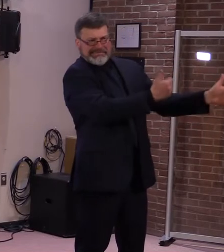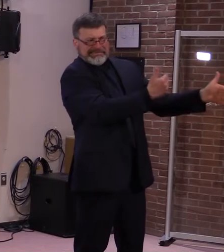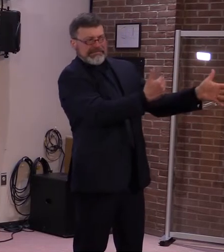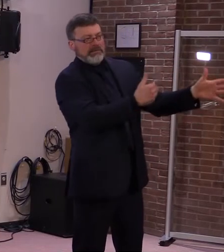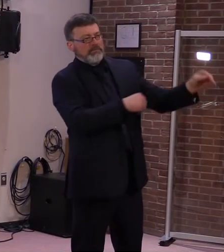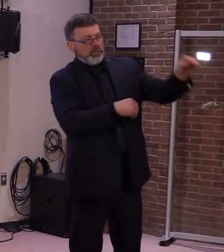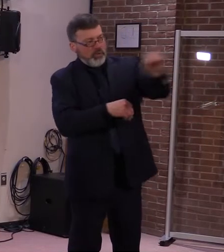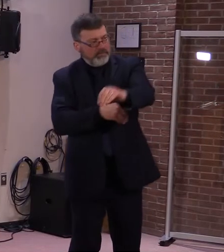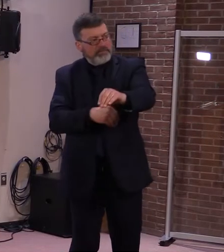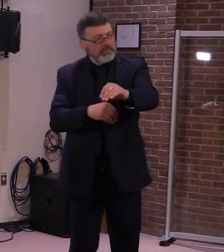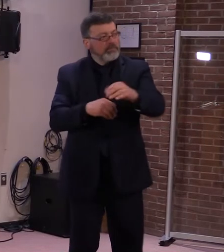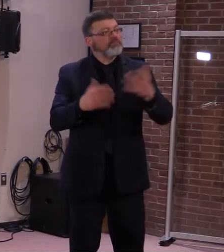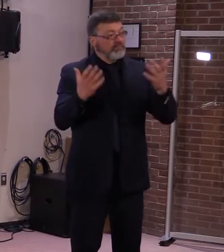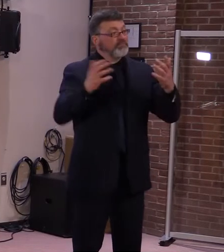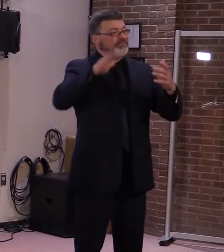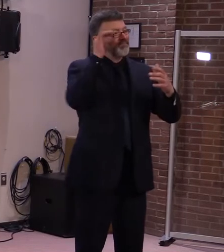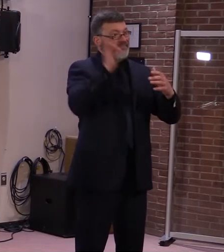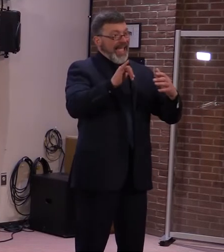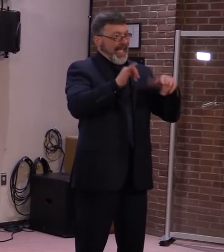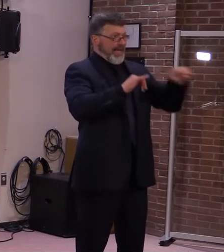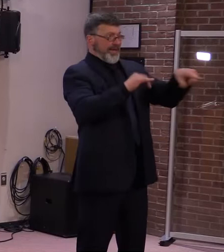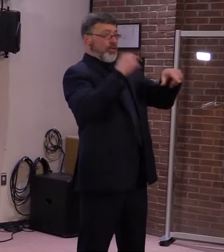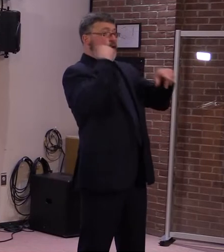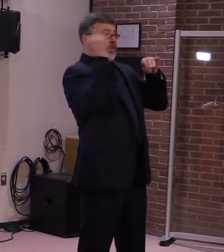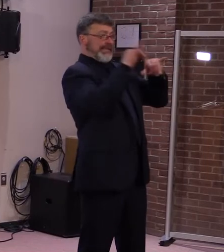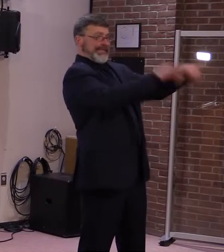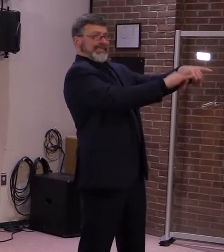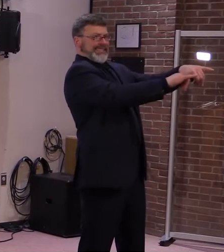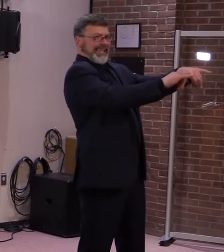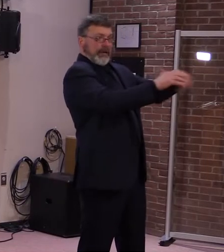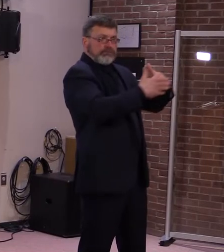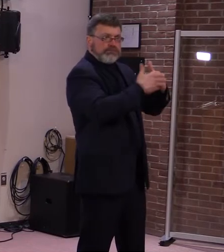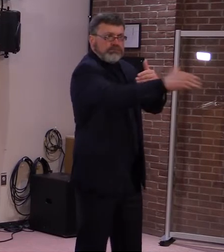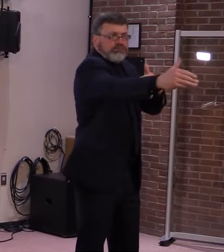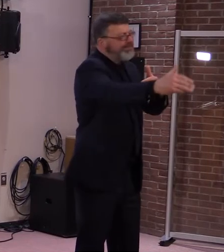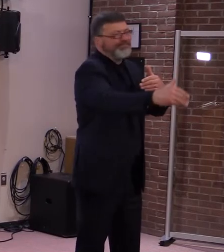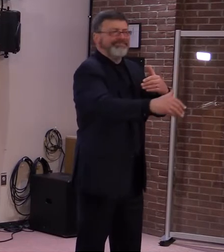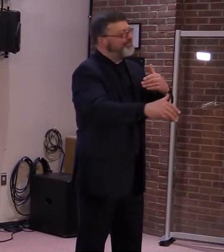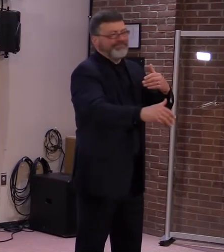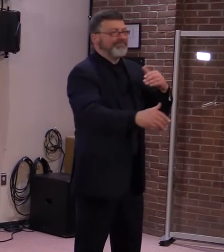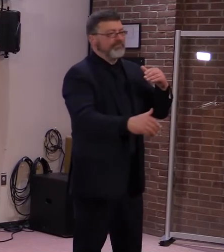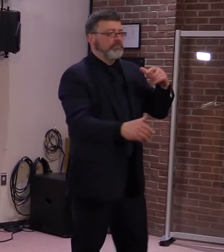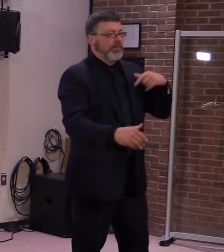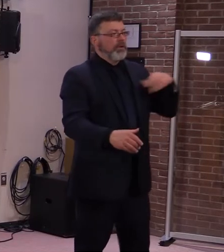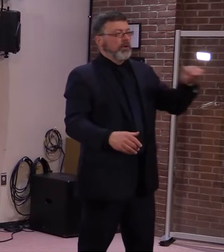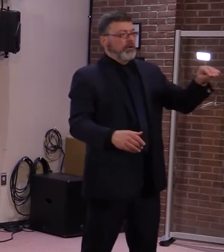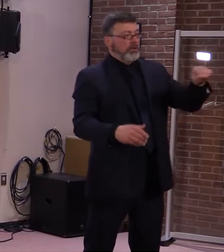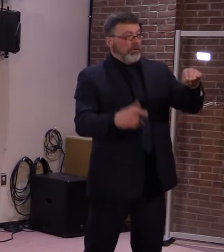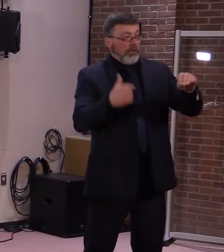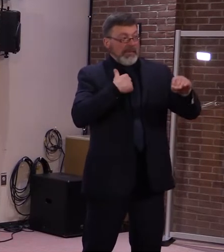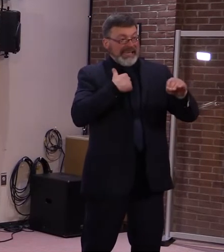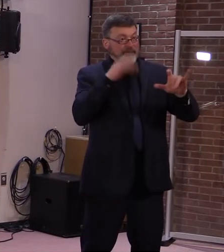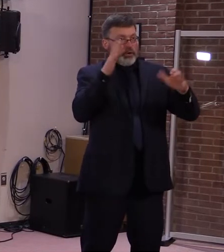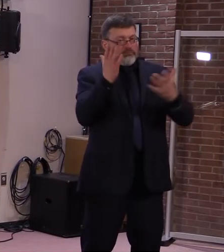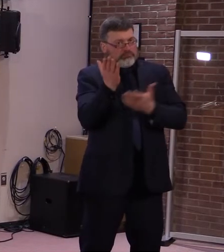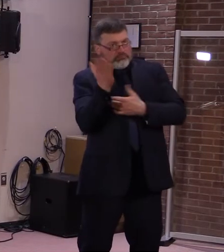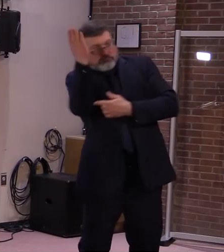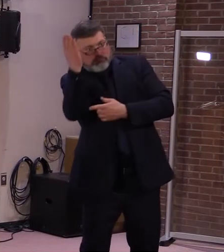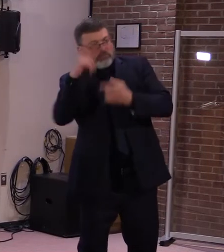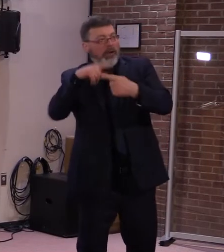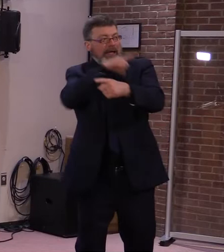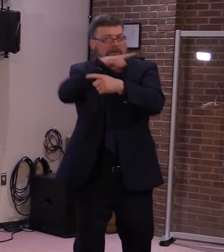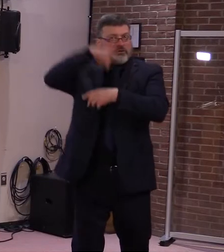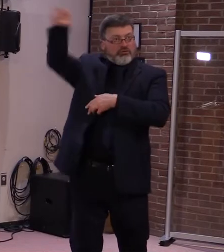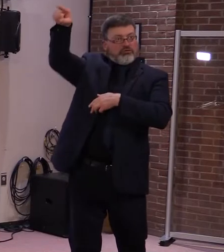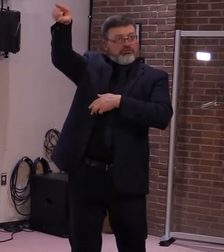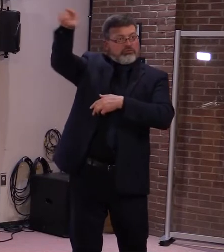sustainable. We submitted a proposal to the legislature yesterday, which begins to reintroduce some of the